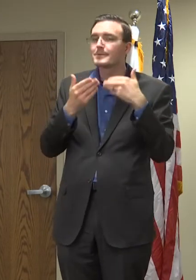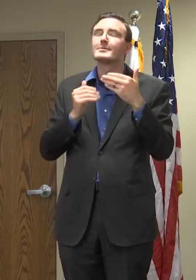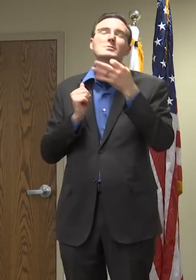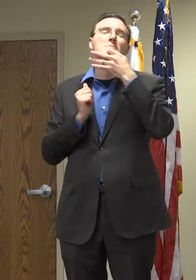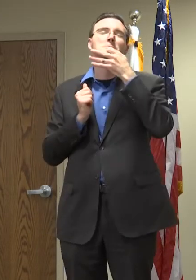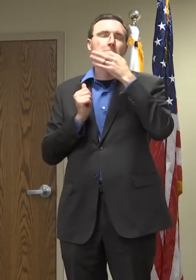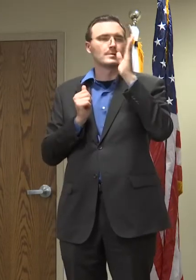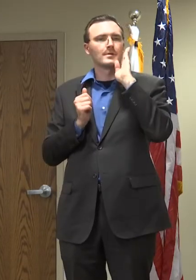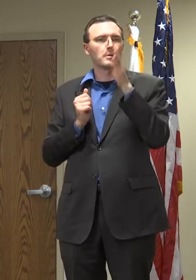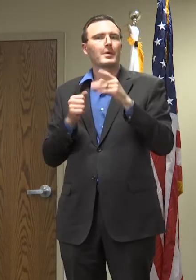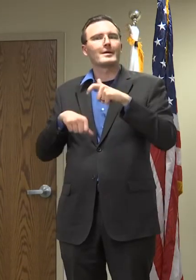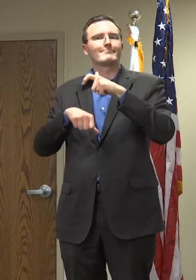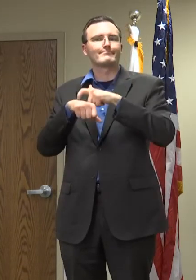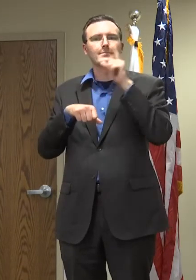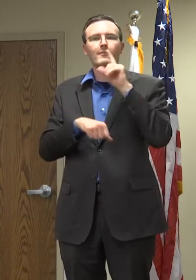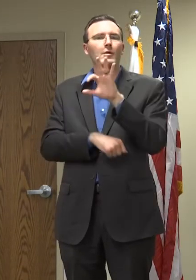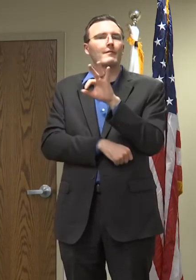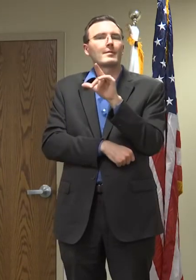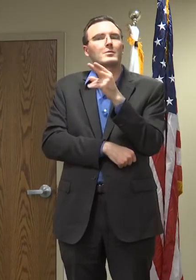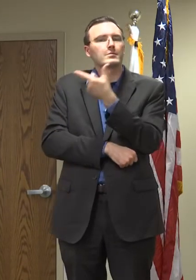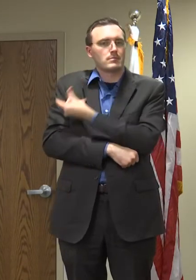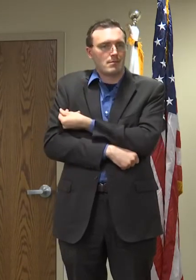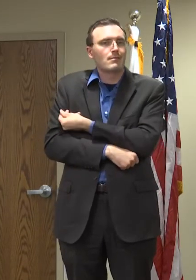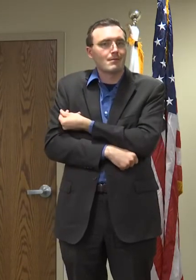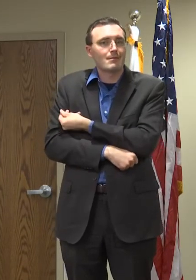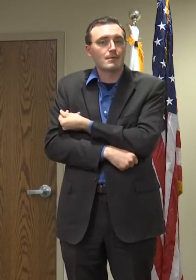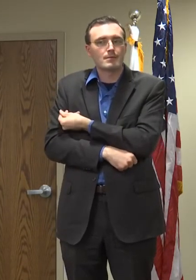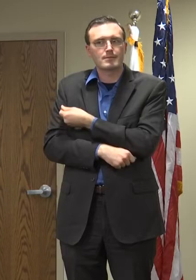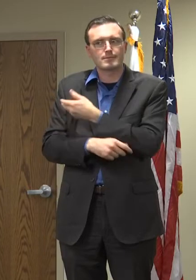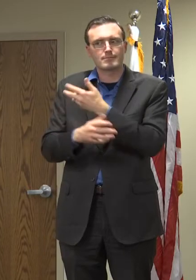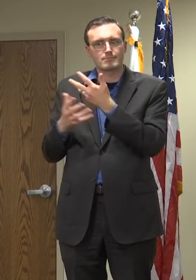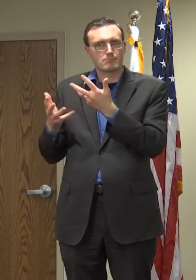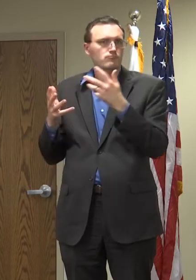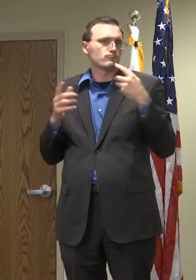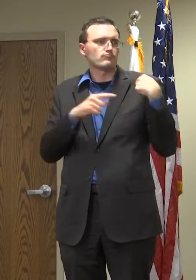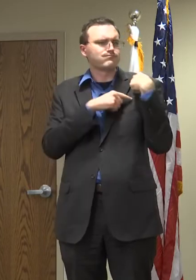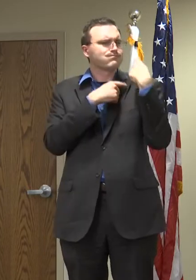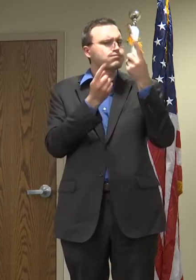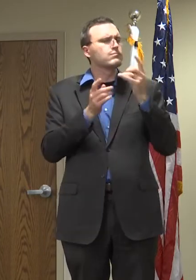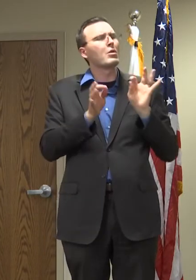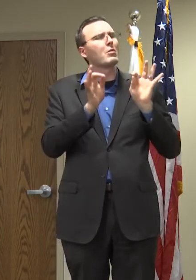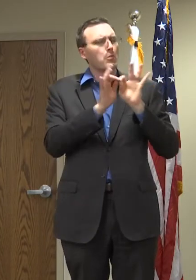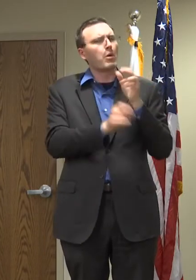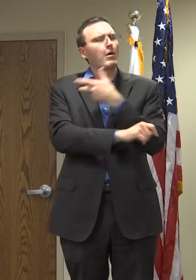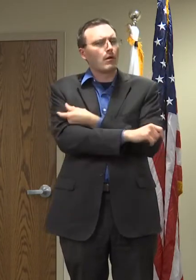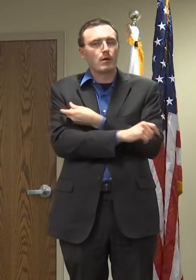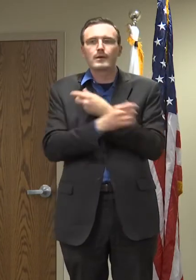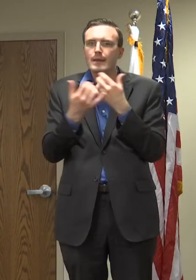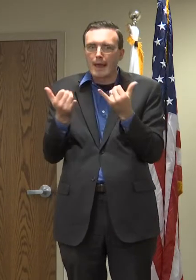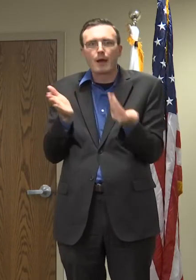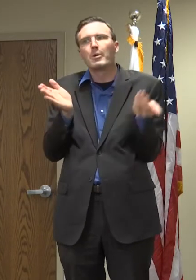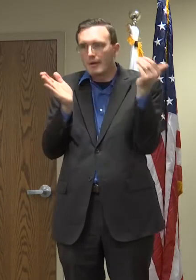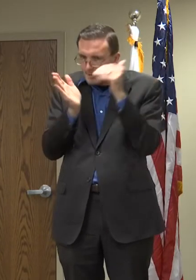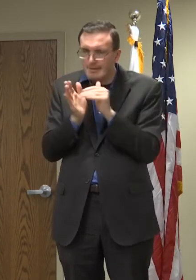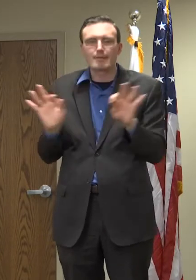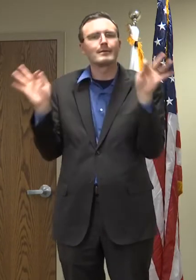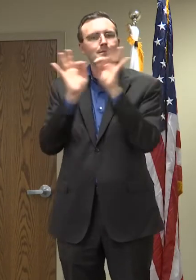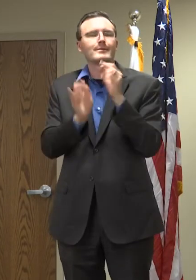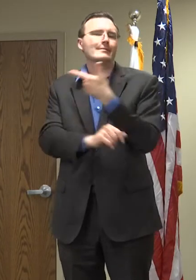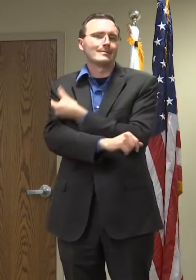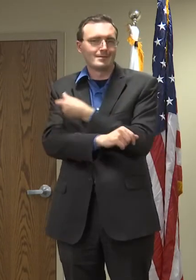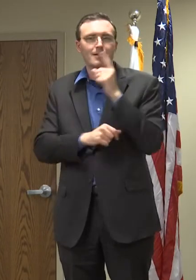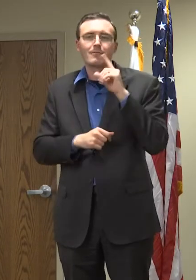vaccine. And so this becomes as critical as any other time in our history. is to be vaccinated against seasonal